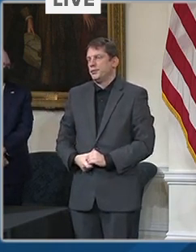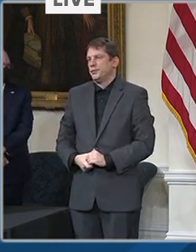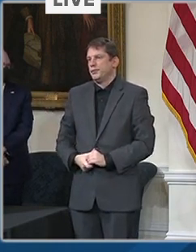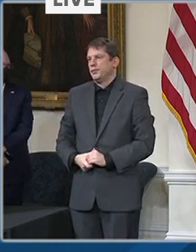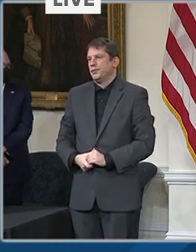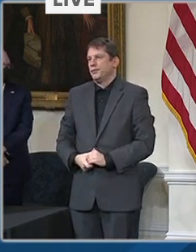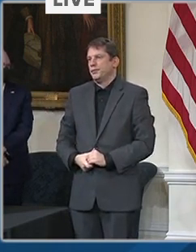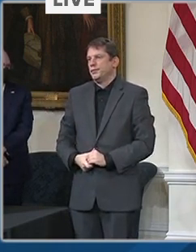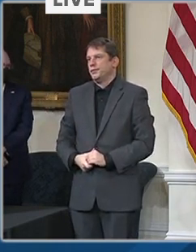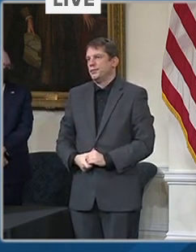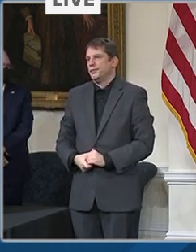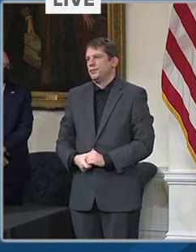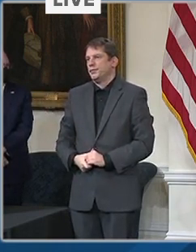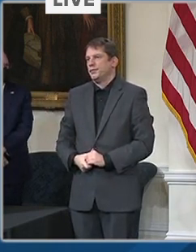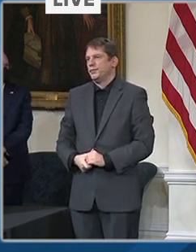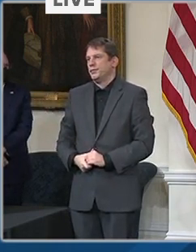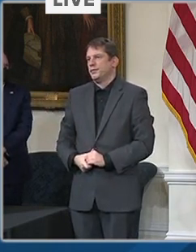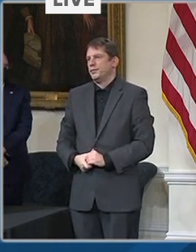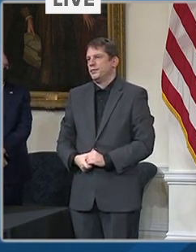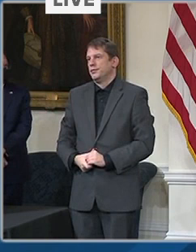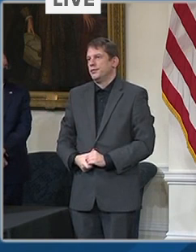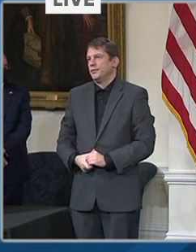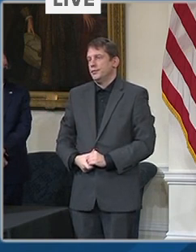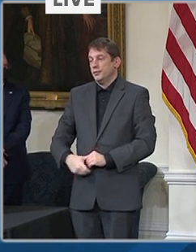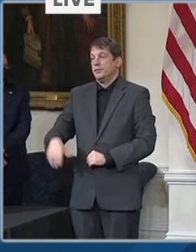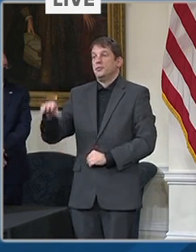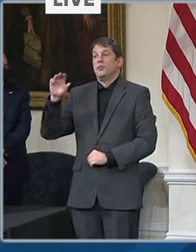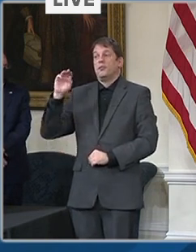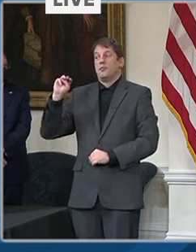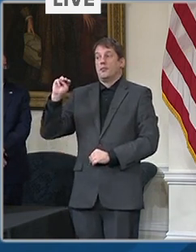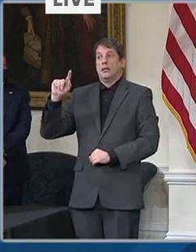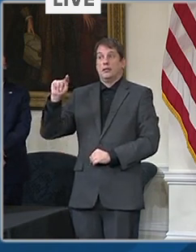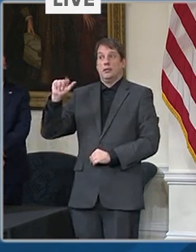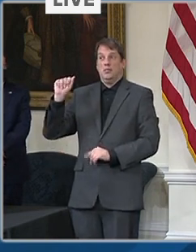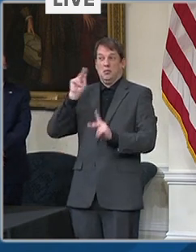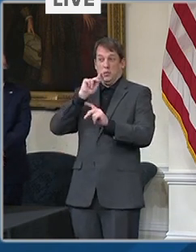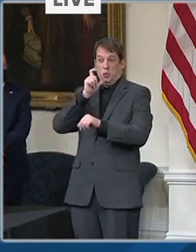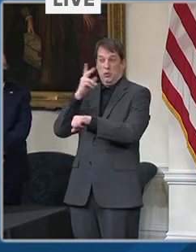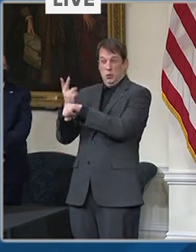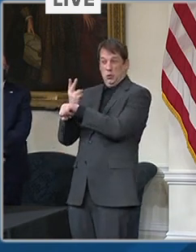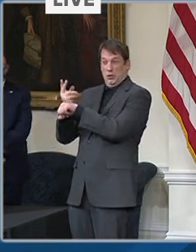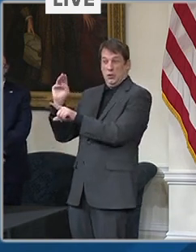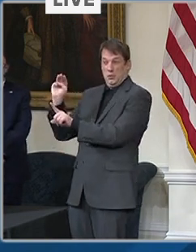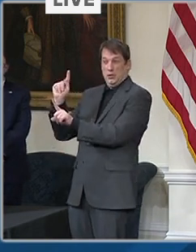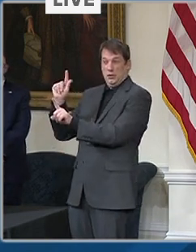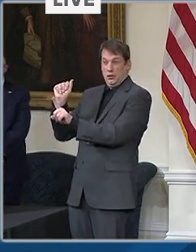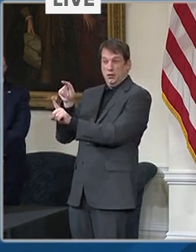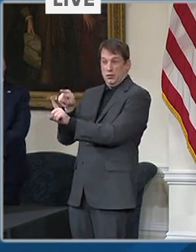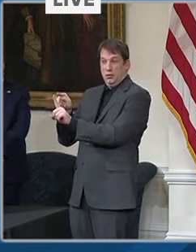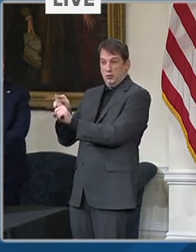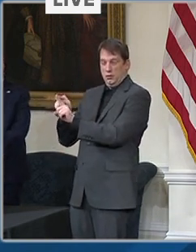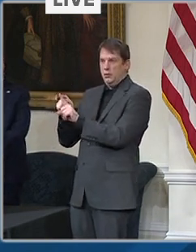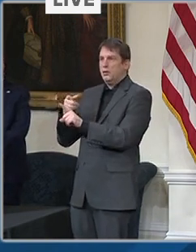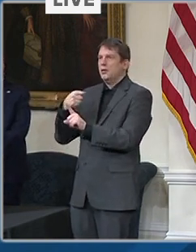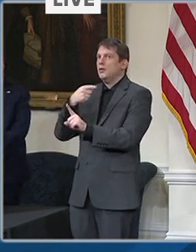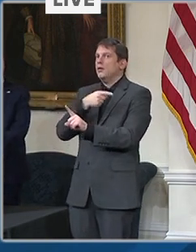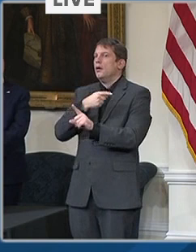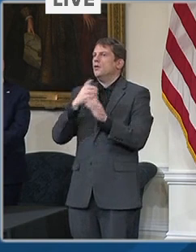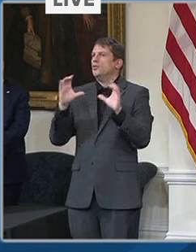mta.maryland.gov/coronavirus. For our MTA customers, the reduced fare certifications that are due to expire during this time will continue to be